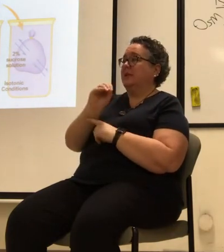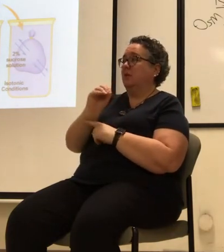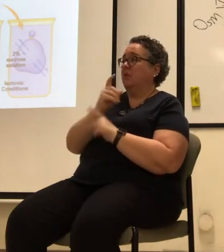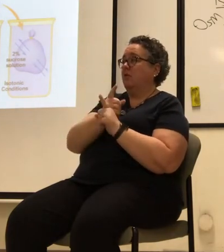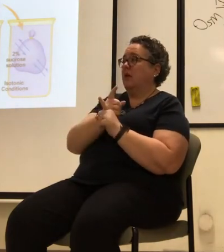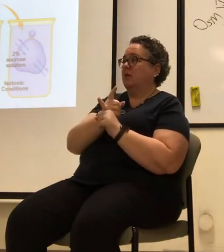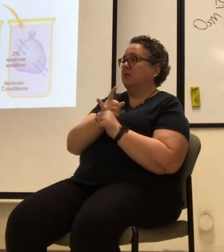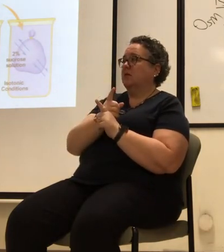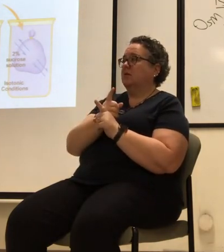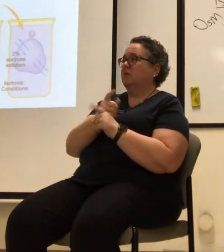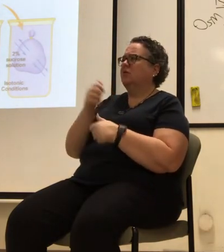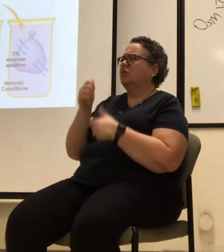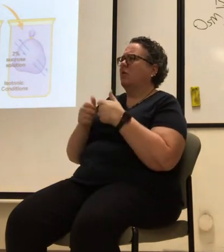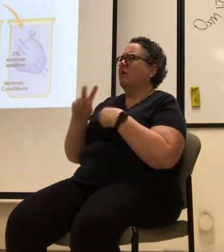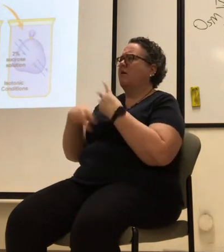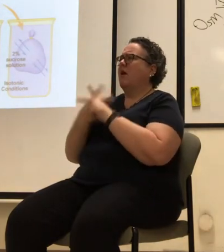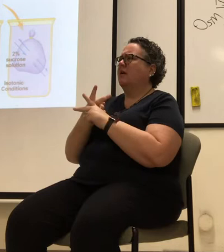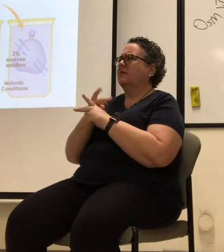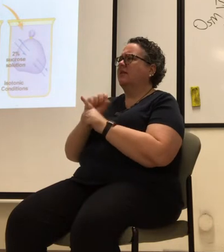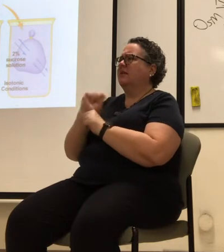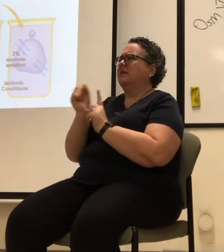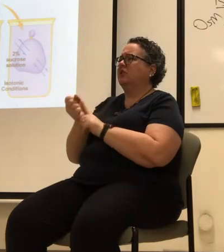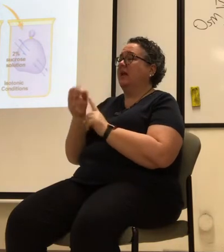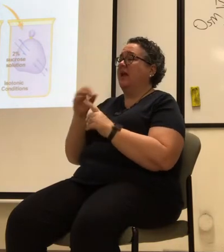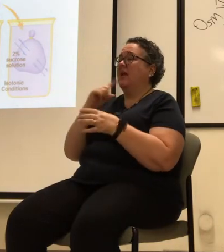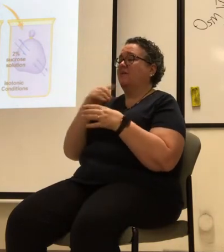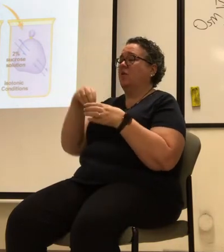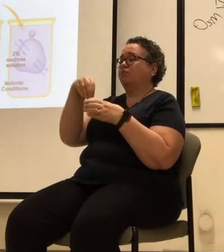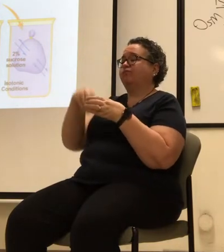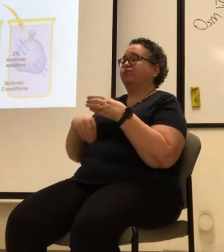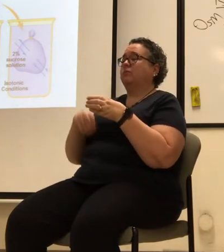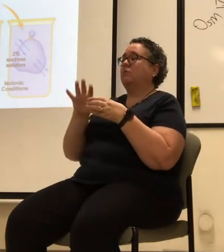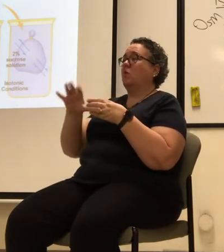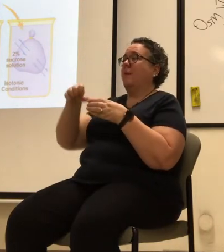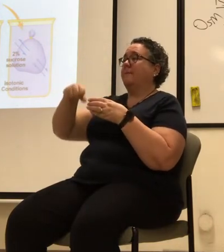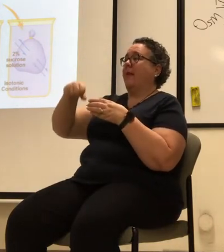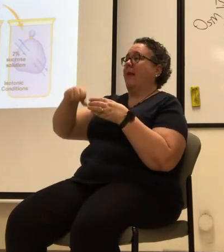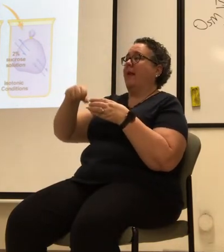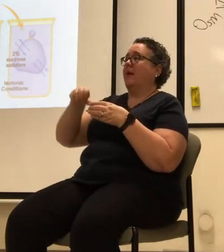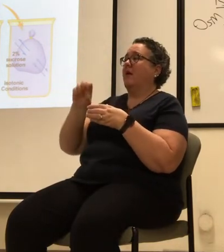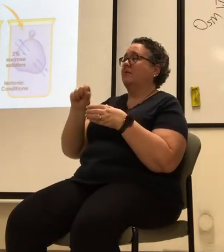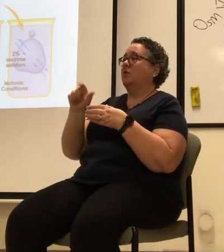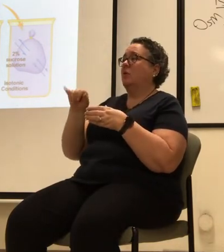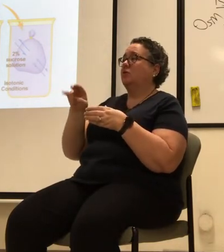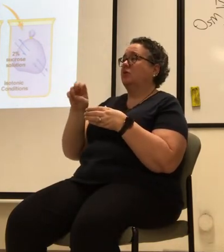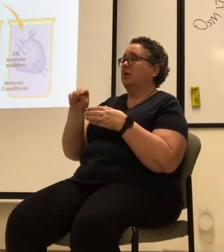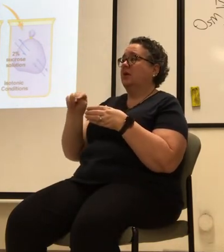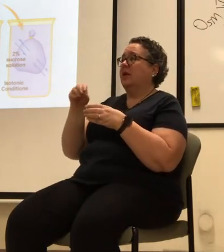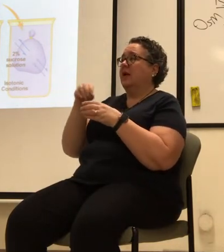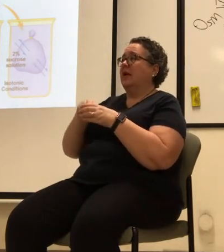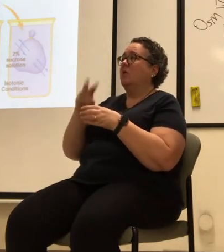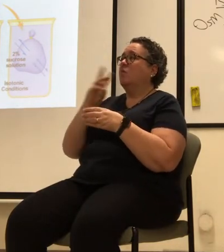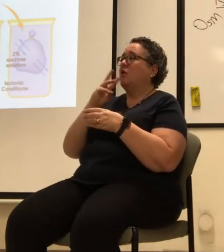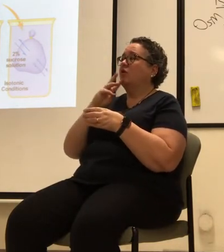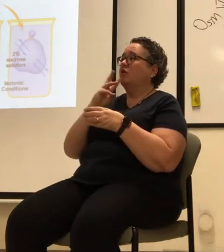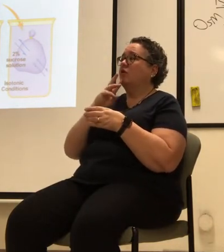So which kind of condition is it if you're submerging your little bag of solution in